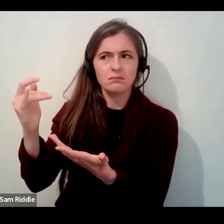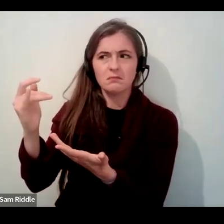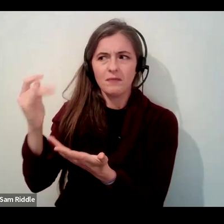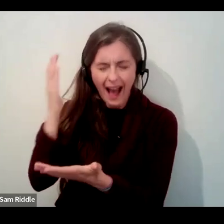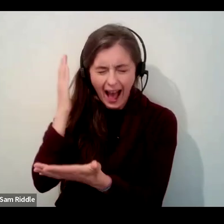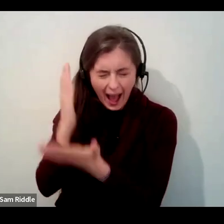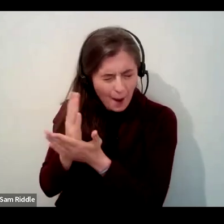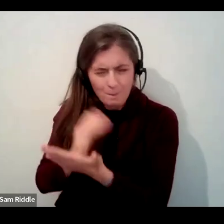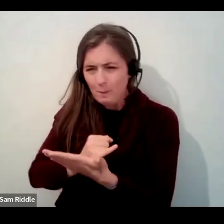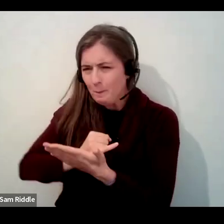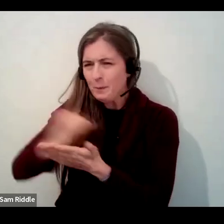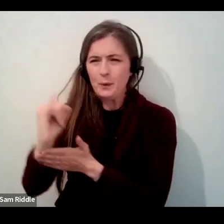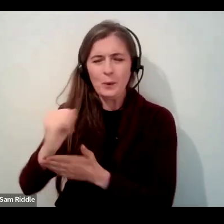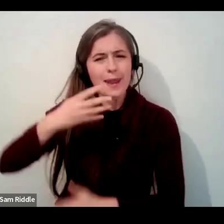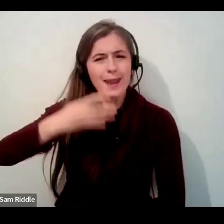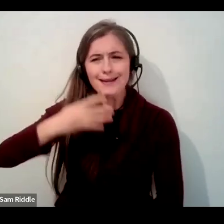very much, I think